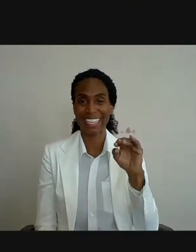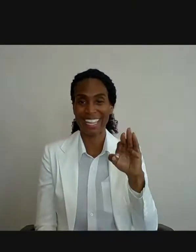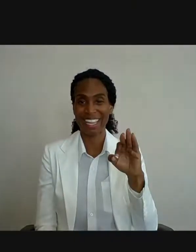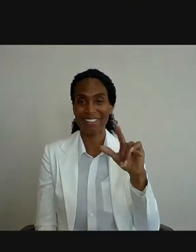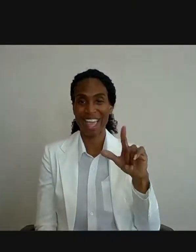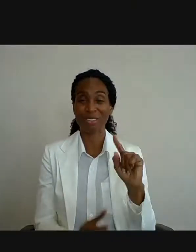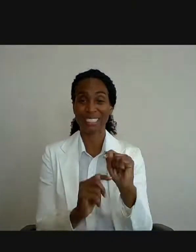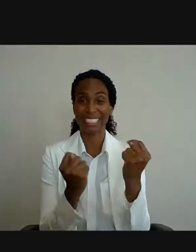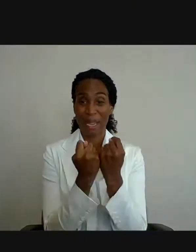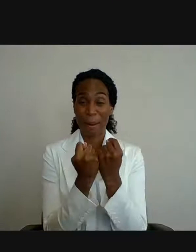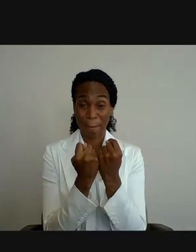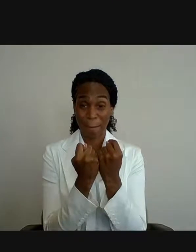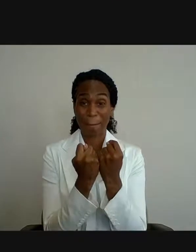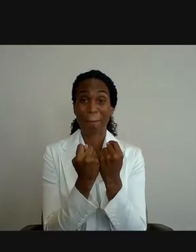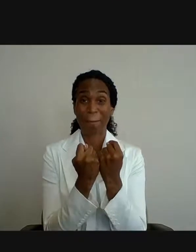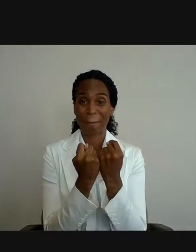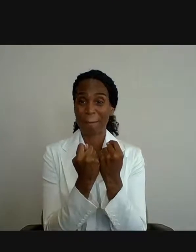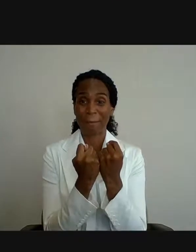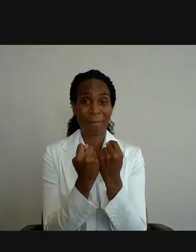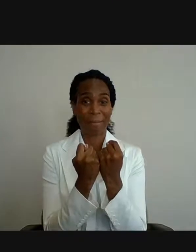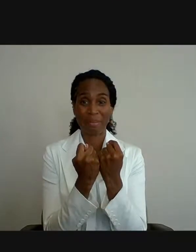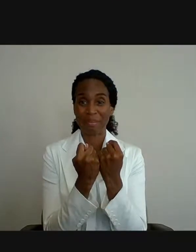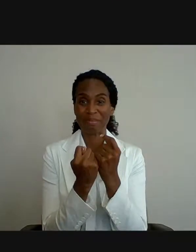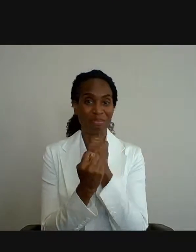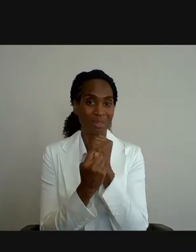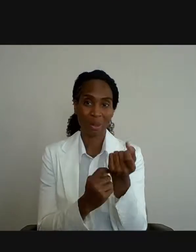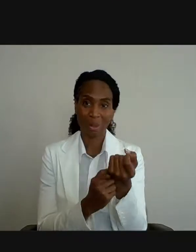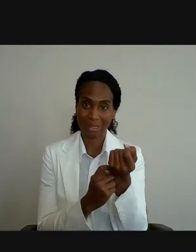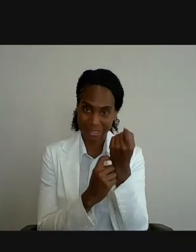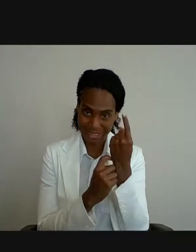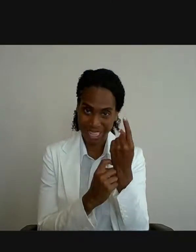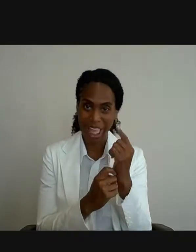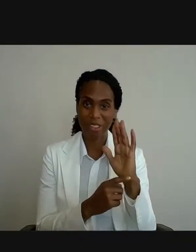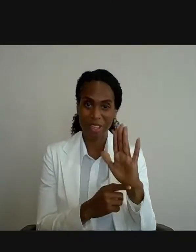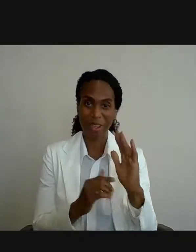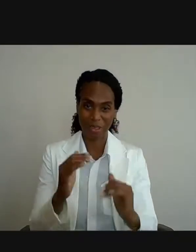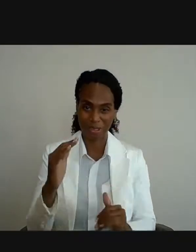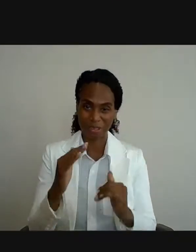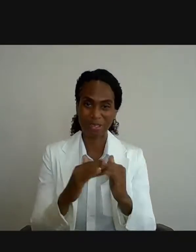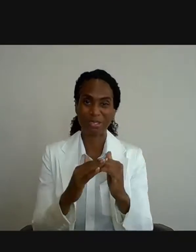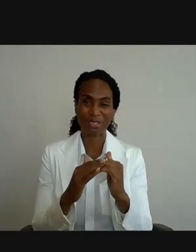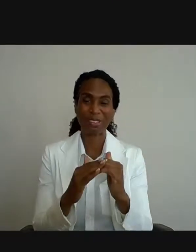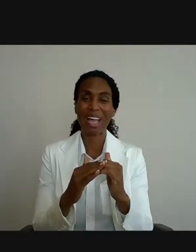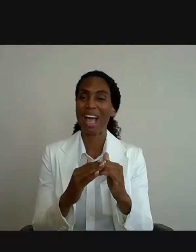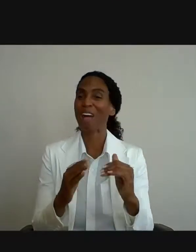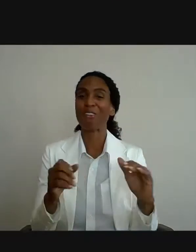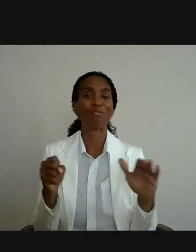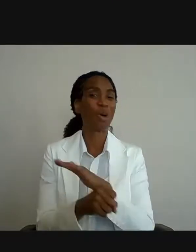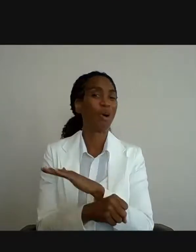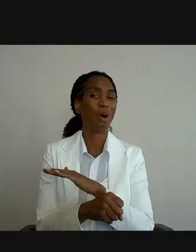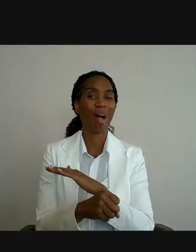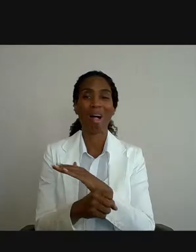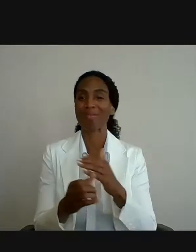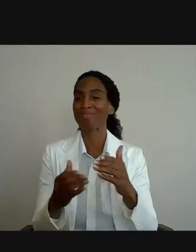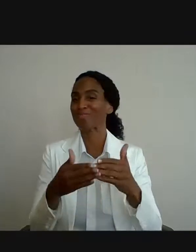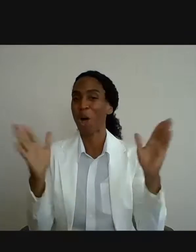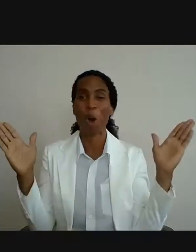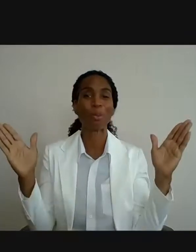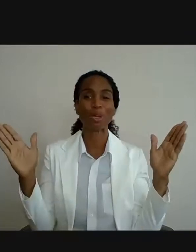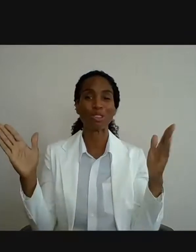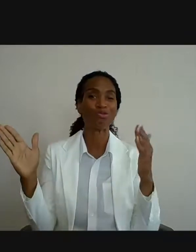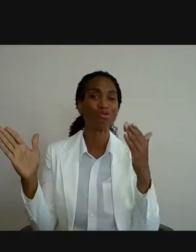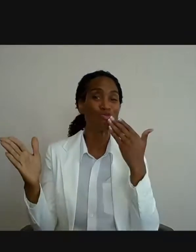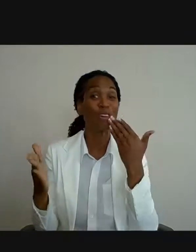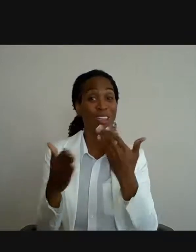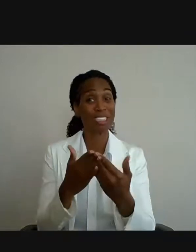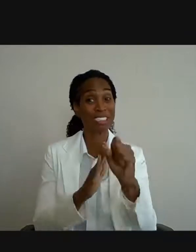team that doesn't understand what their capacity is, and they're at full capacity, and they better have a good season